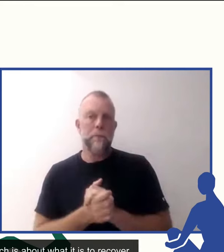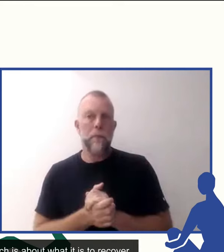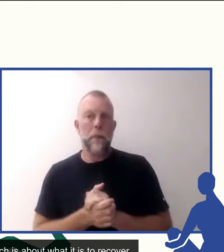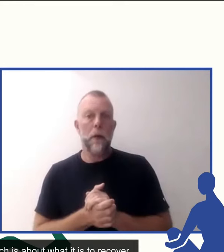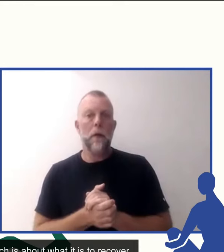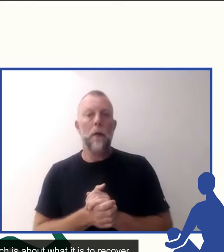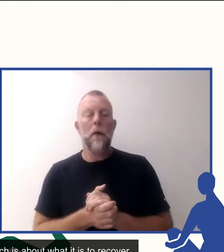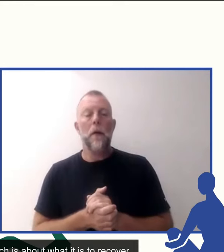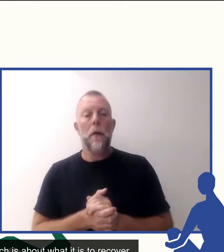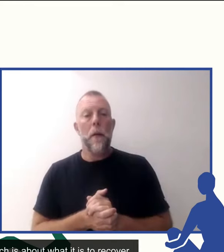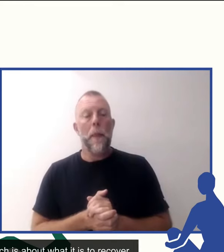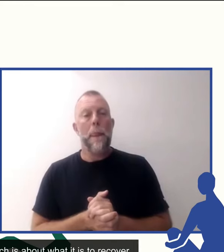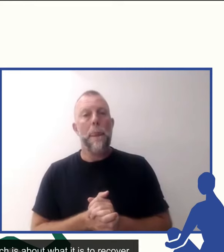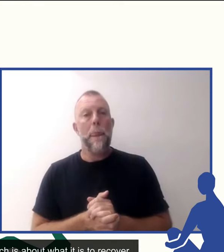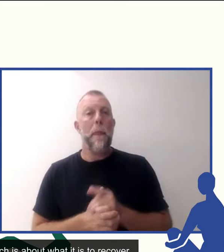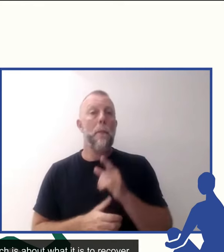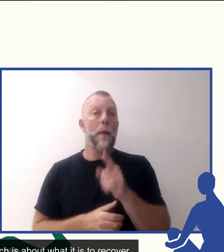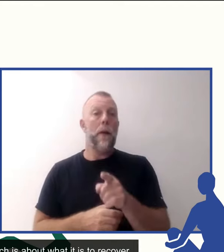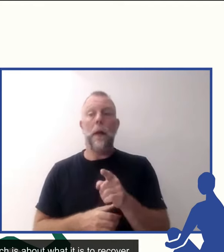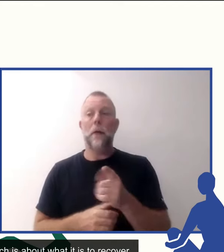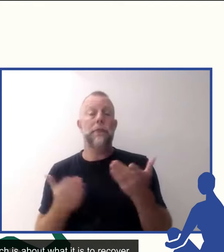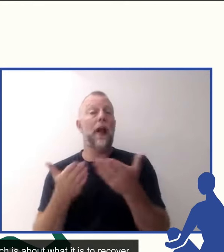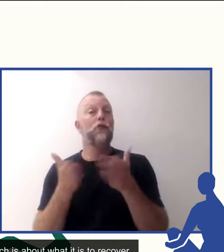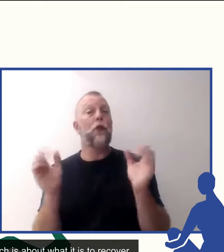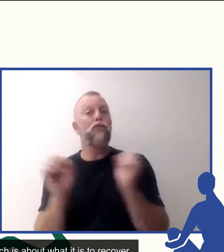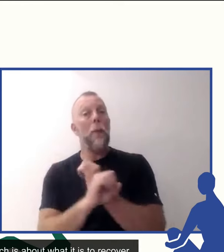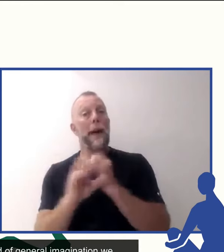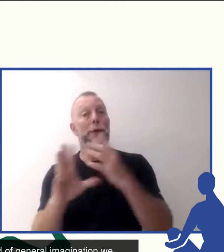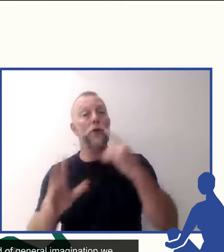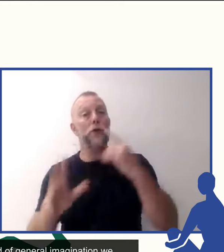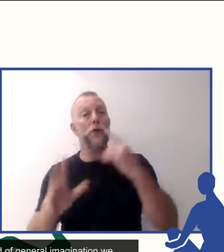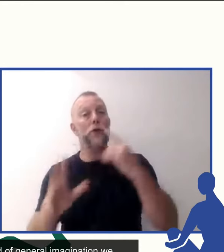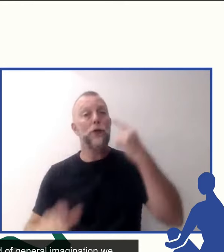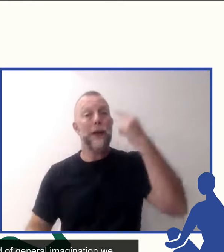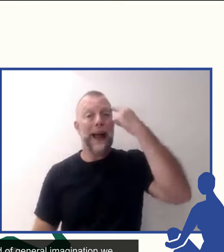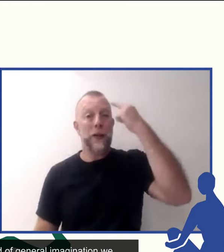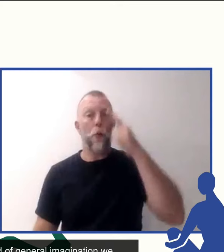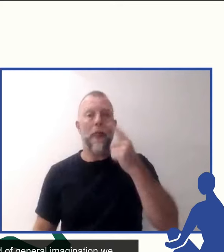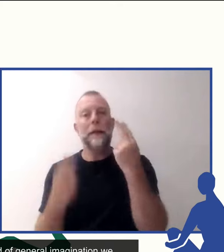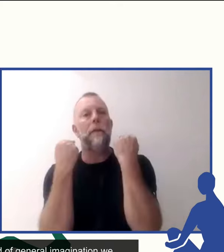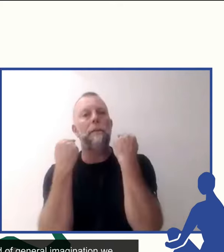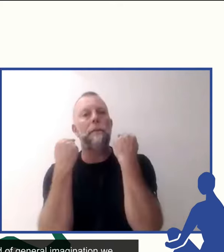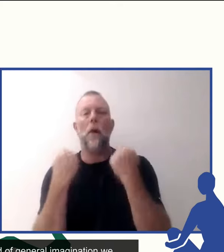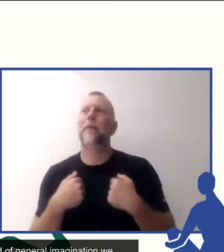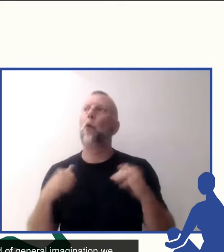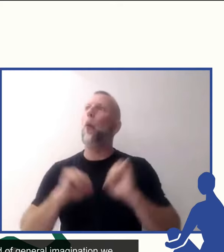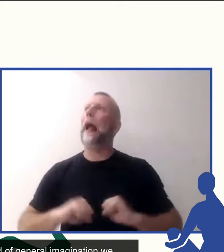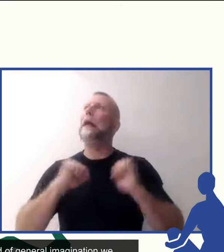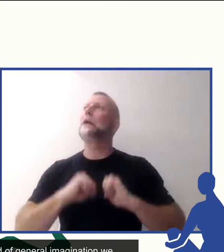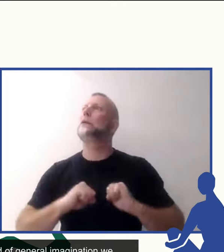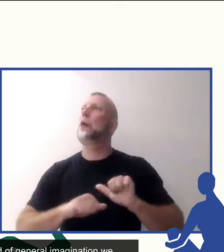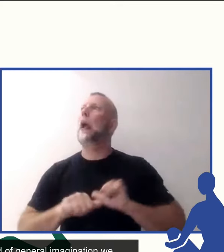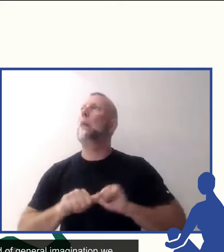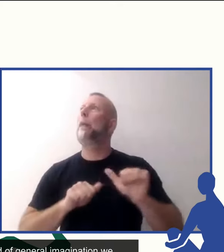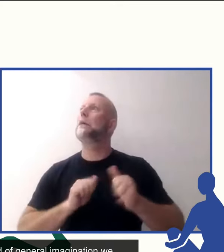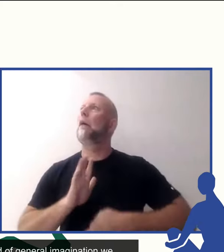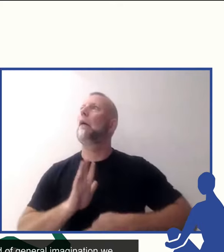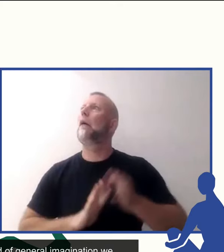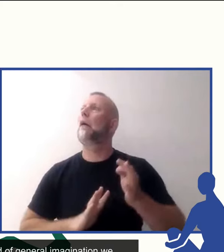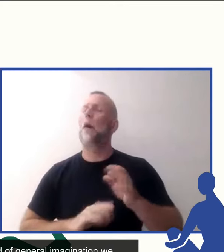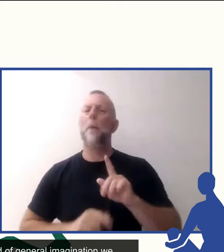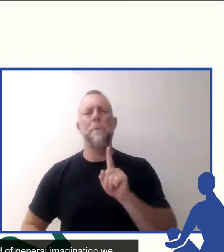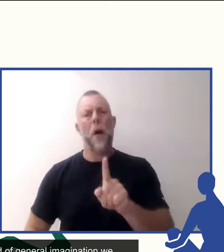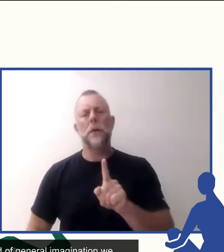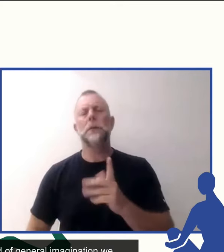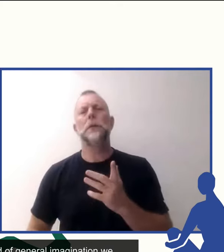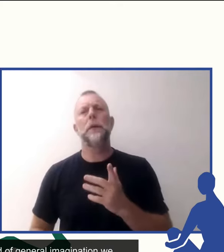of general imagination, we think of it as something quite passive. But actually, again, as I think